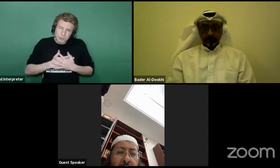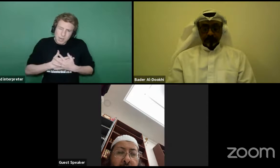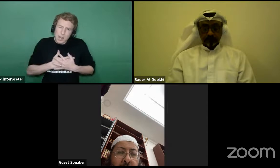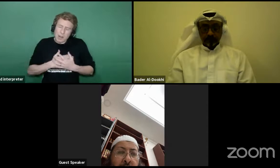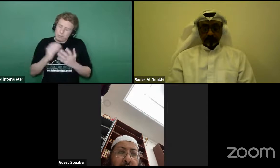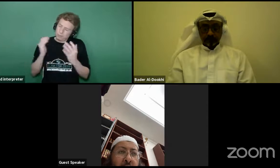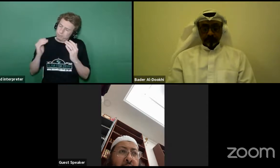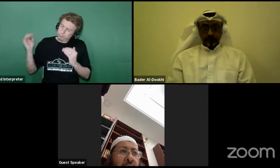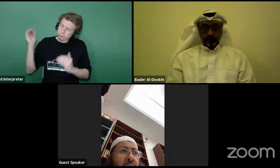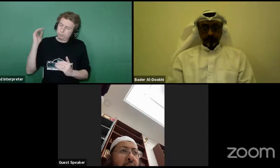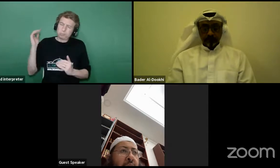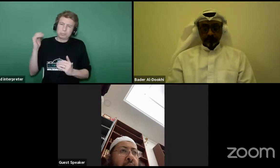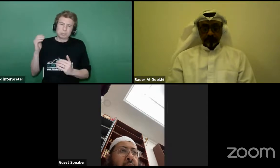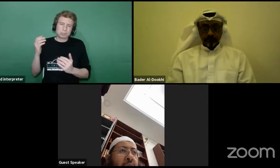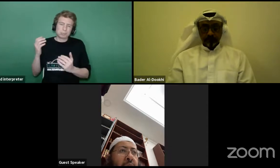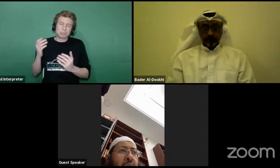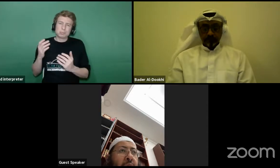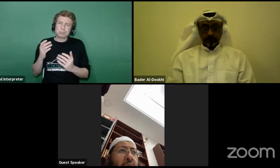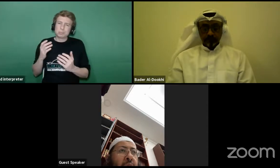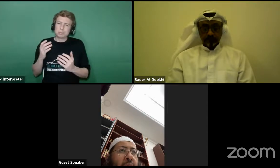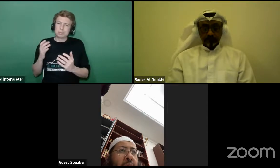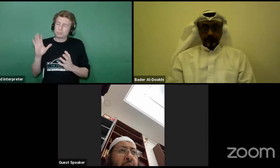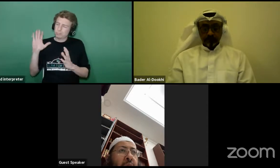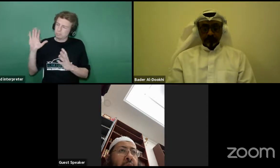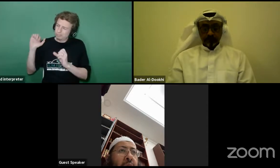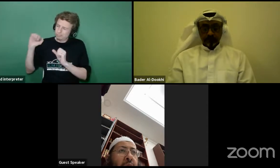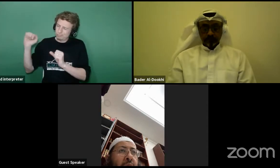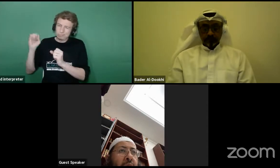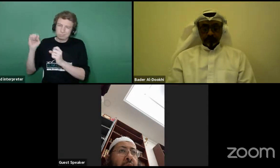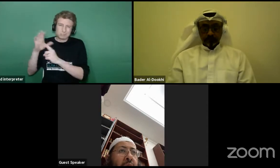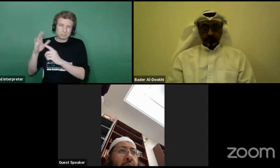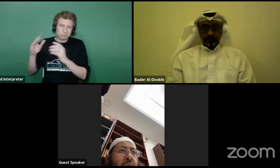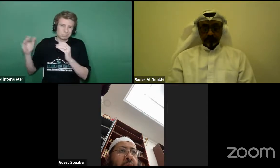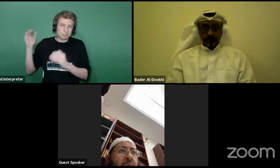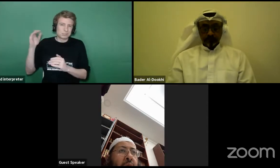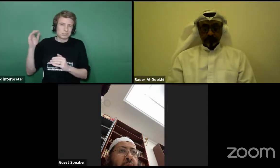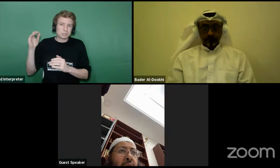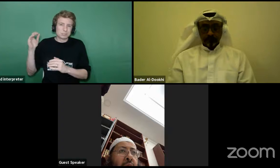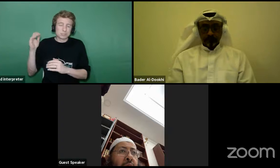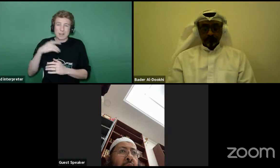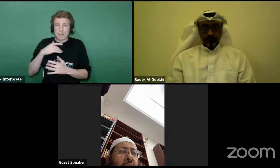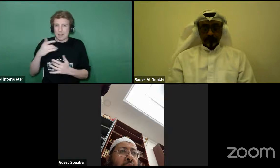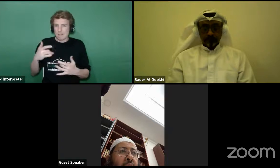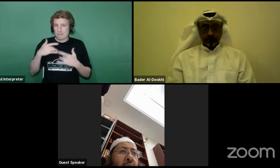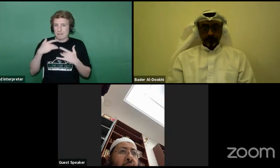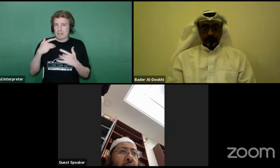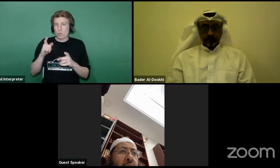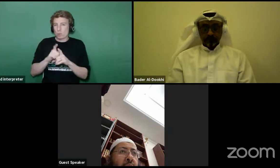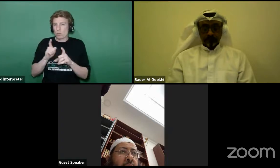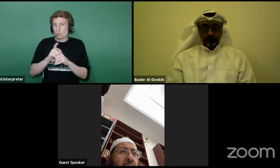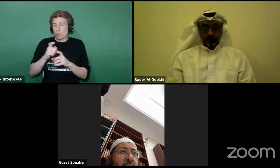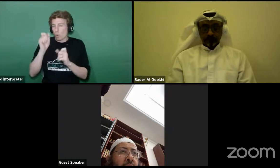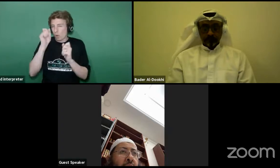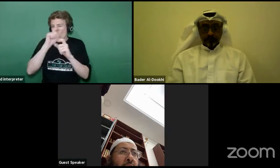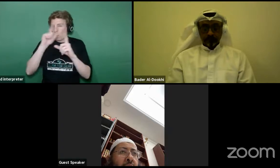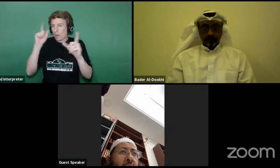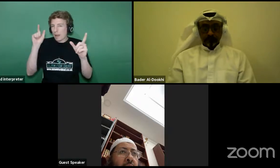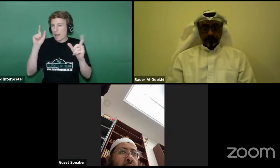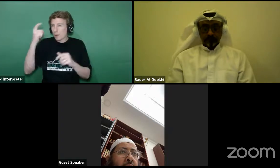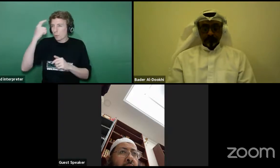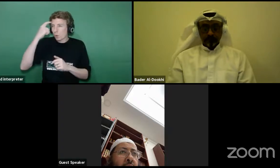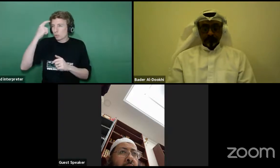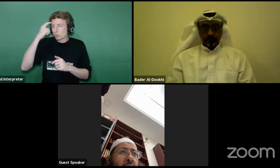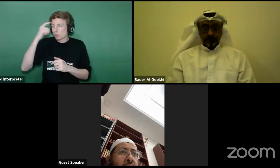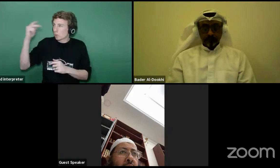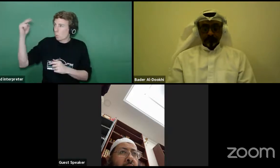because they feel consciousness that Allah the Most High is watching, and that He exists, and that